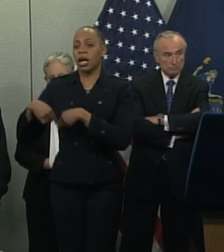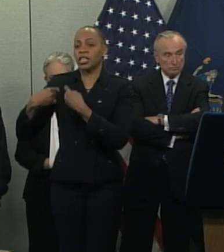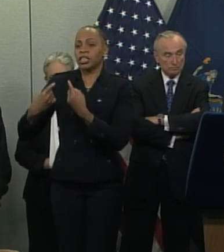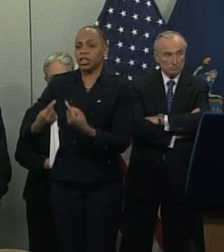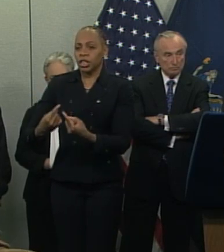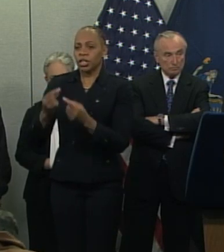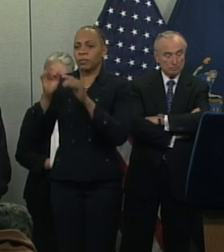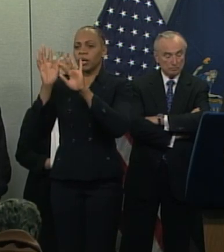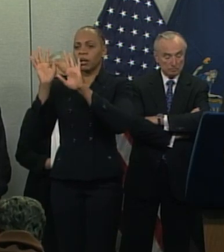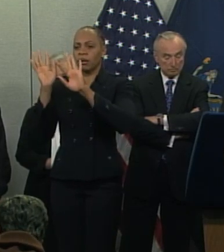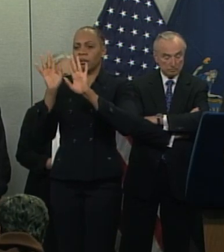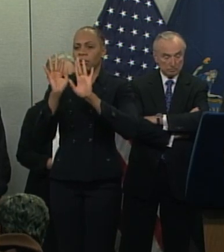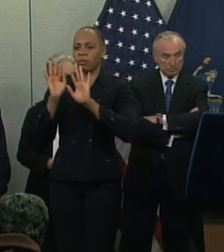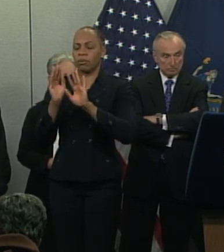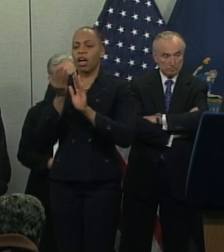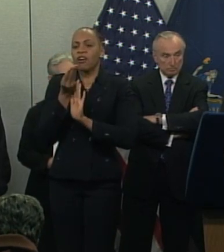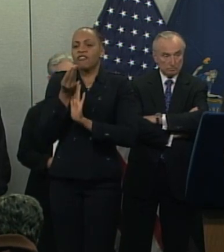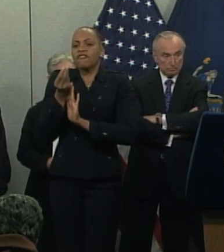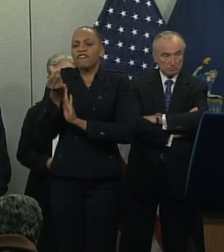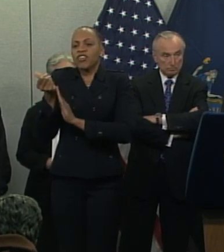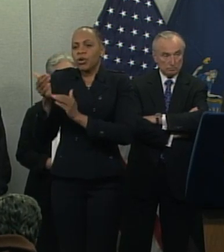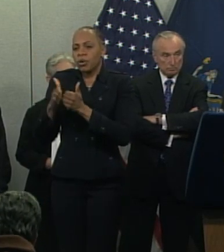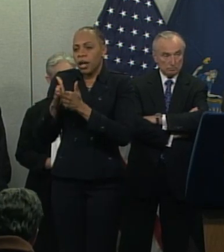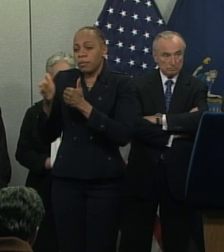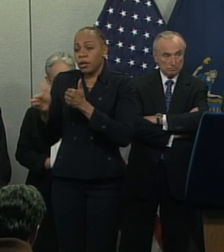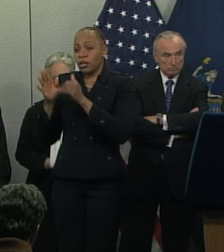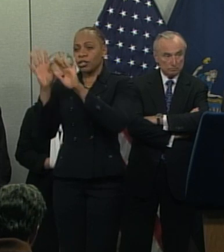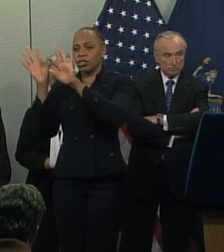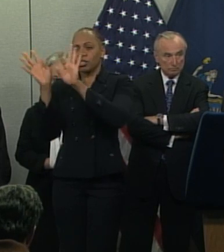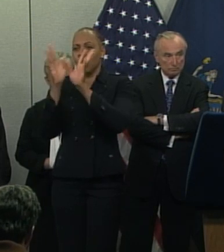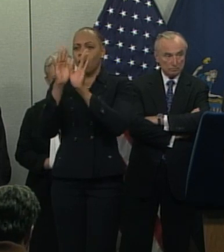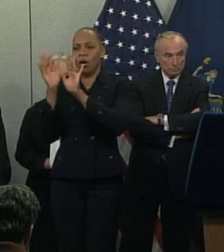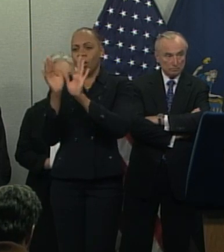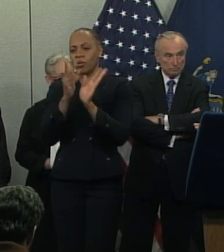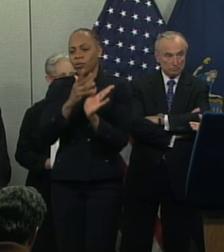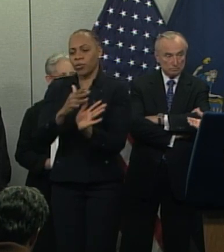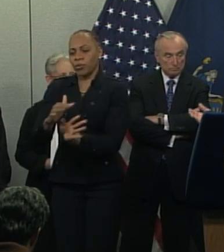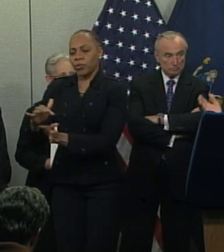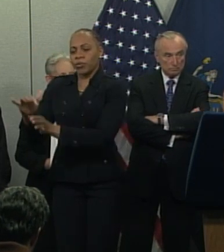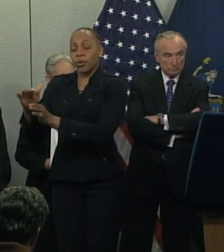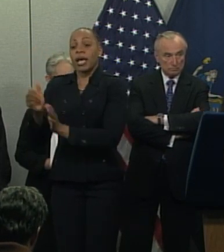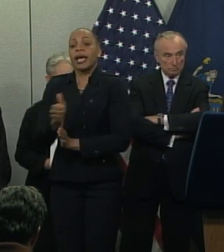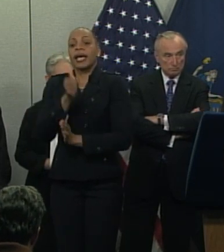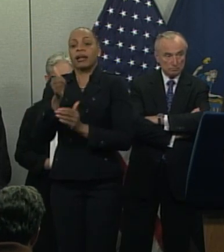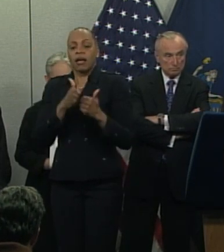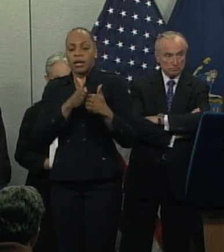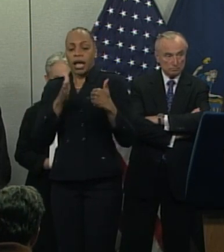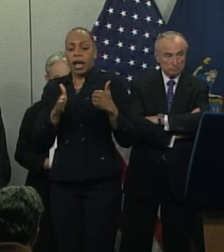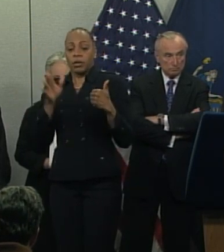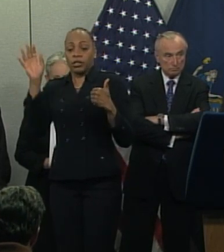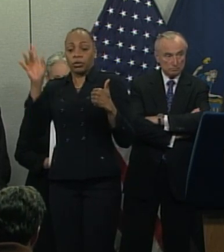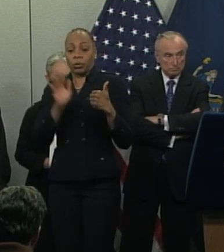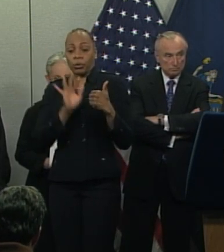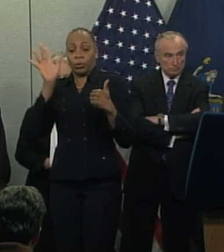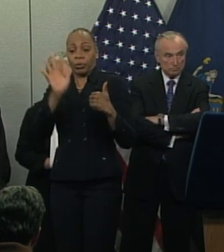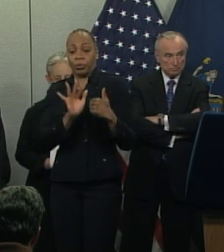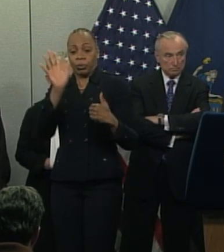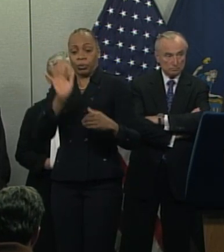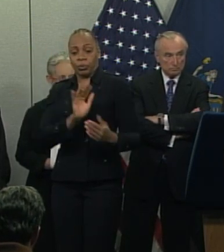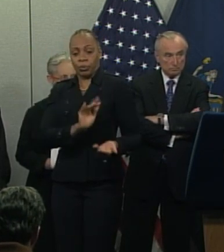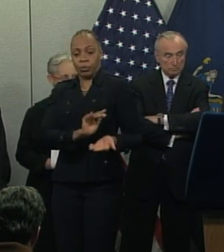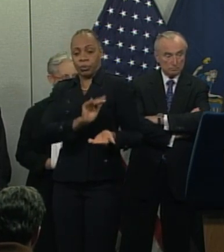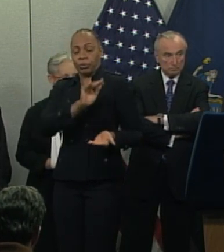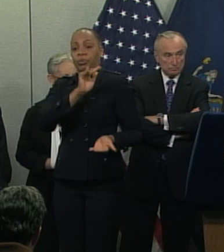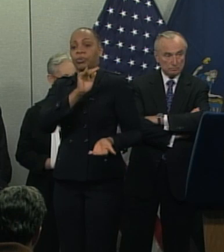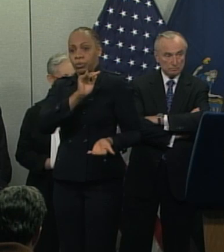slowing down. Some neighborhoods the snow may be blown away by the wind, and other neighborhoods it's just going to keep blowing back and forth during the